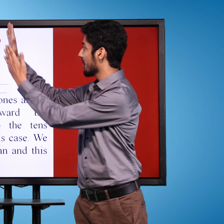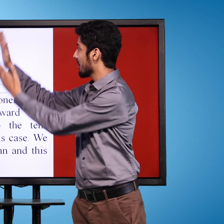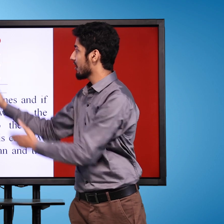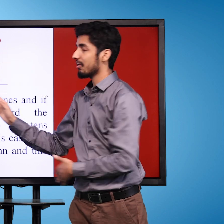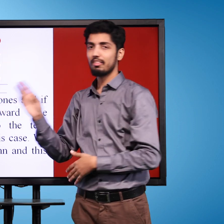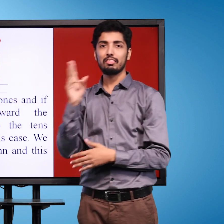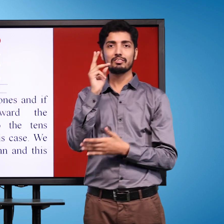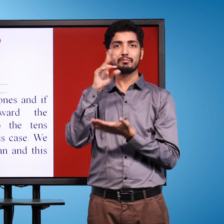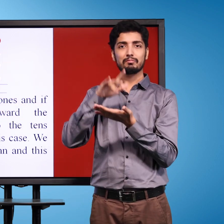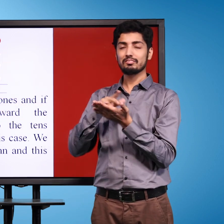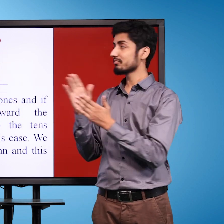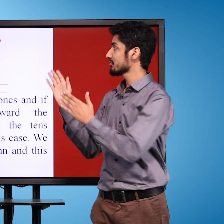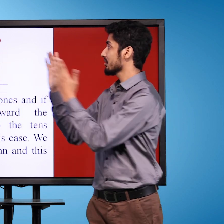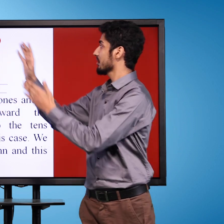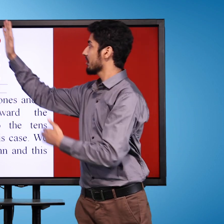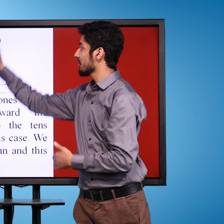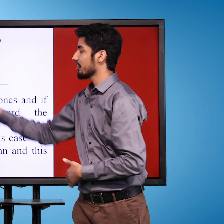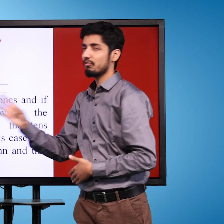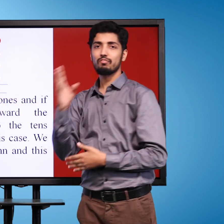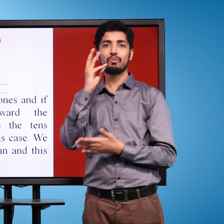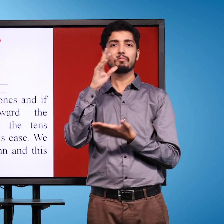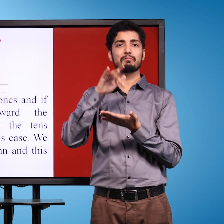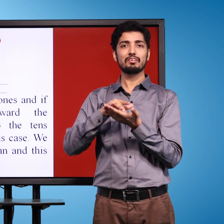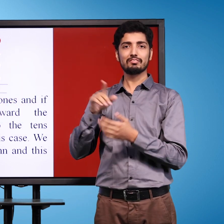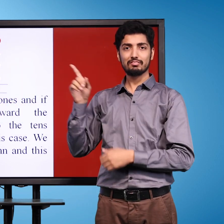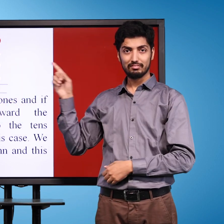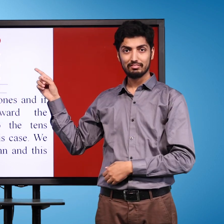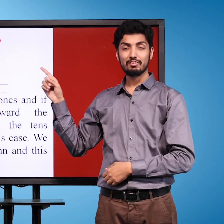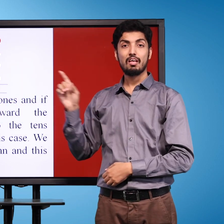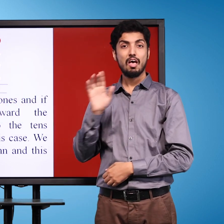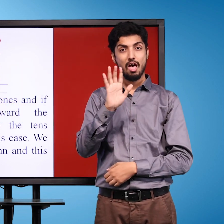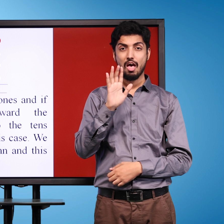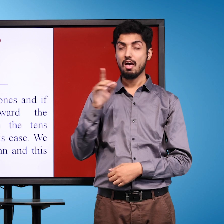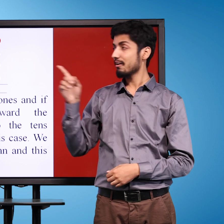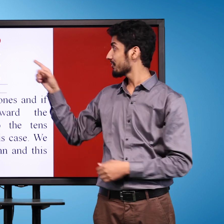zeros. The numbers are added in their particular places.